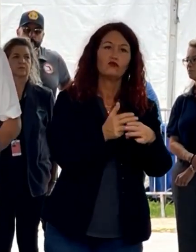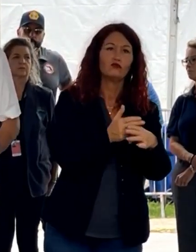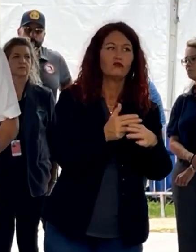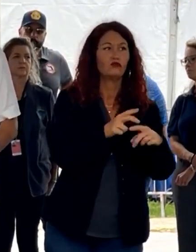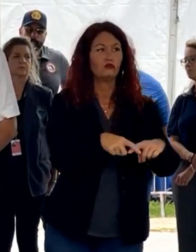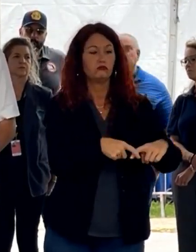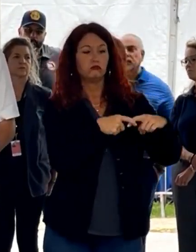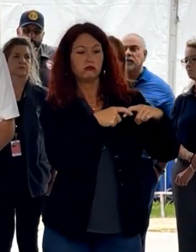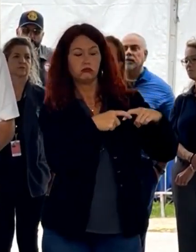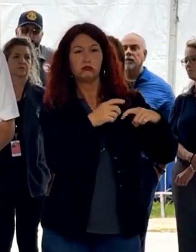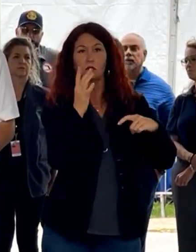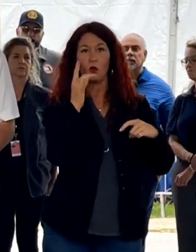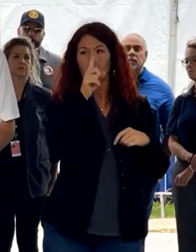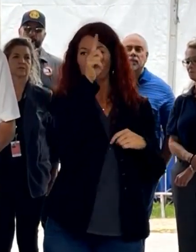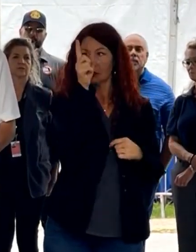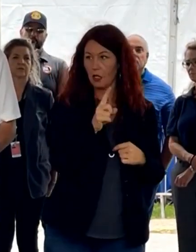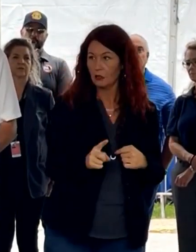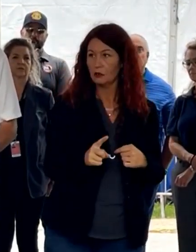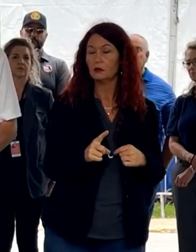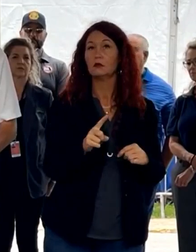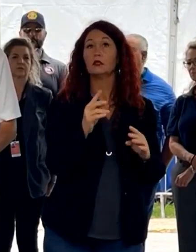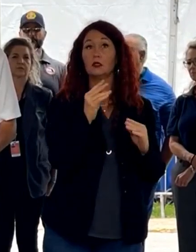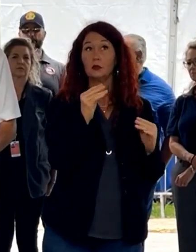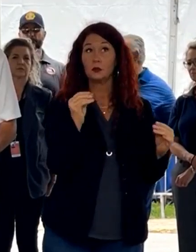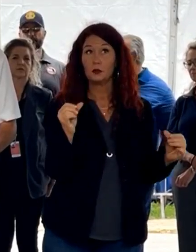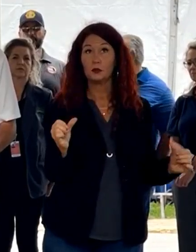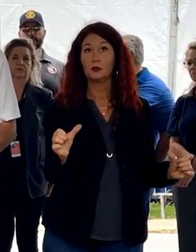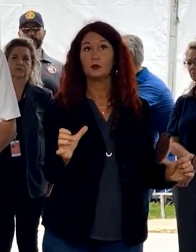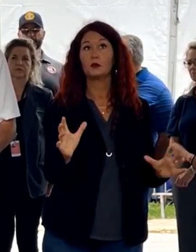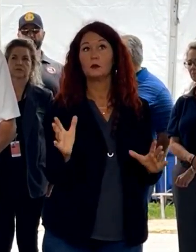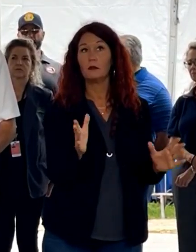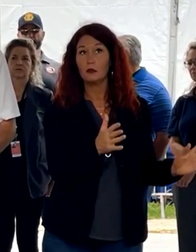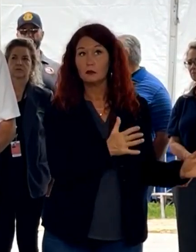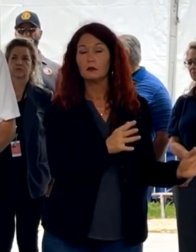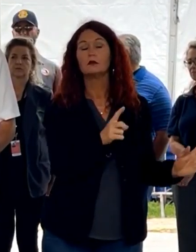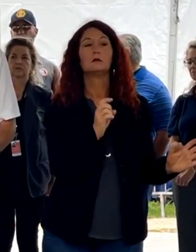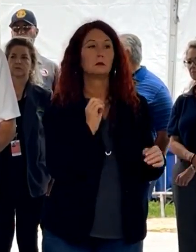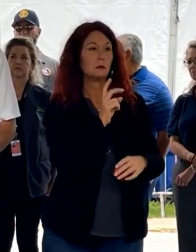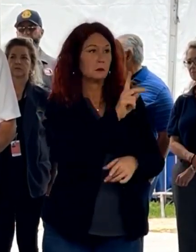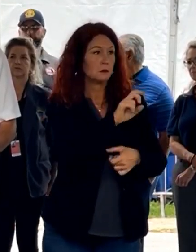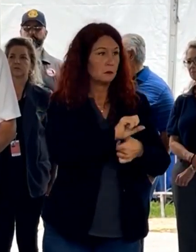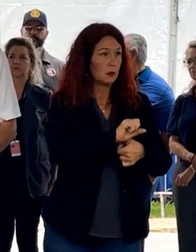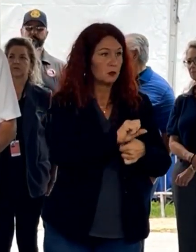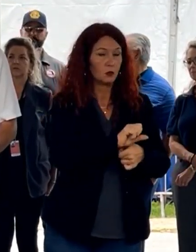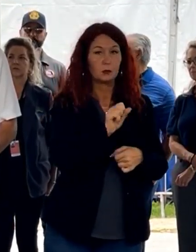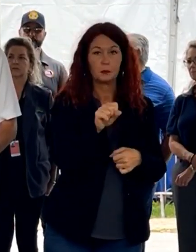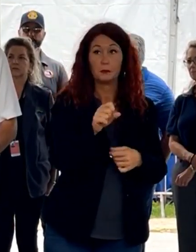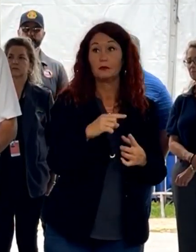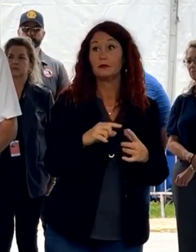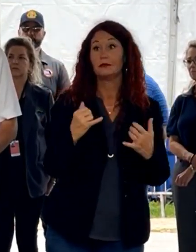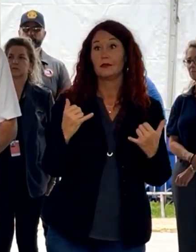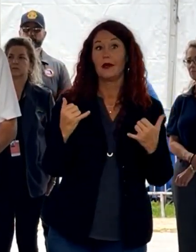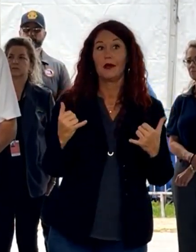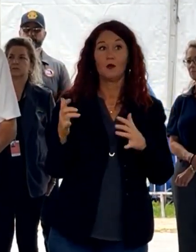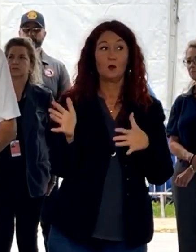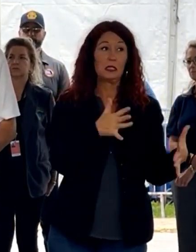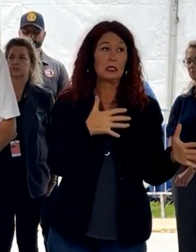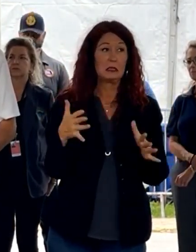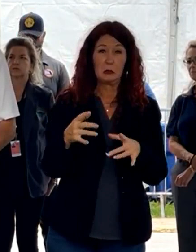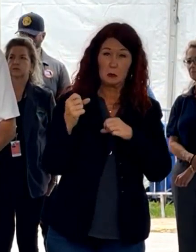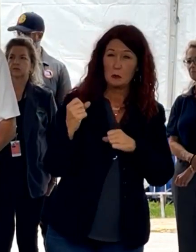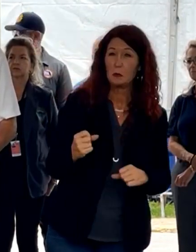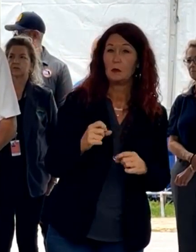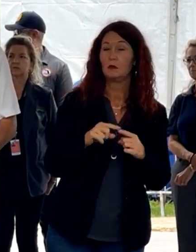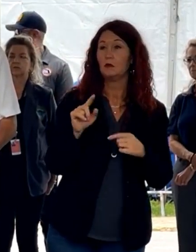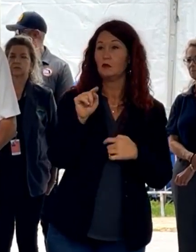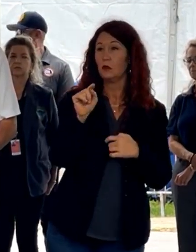Did return to full power shortly afterwards. The wind is hampering the large cranes moving very heavy